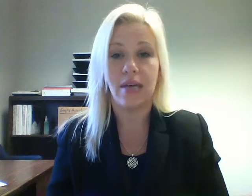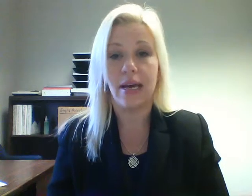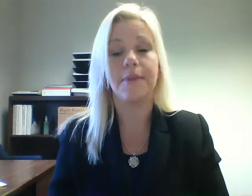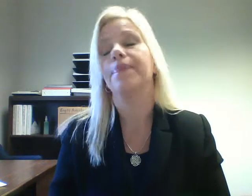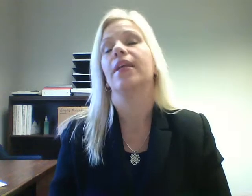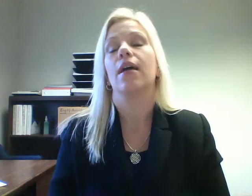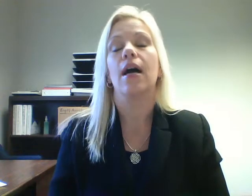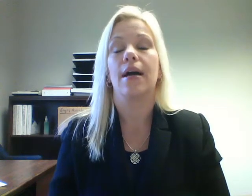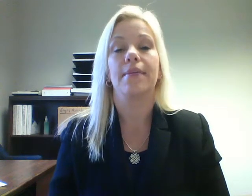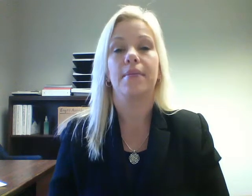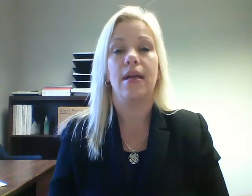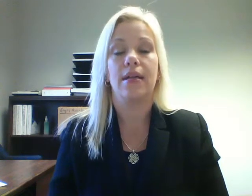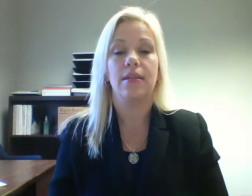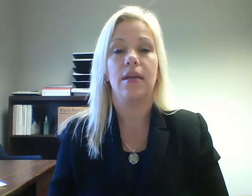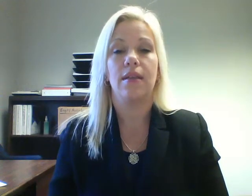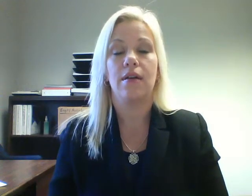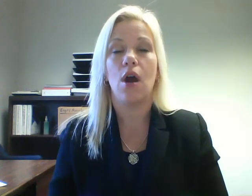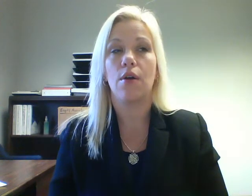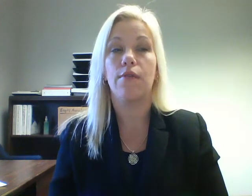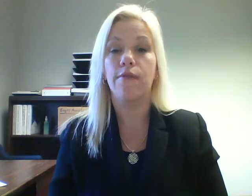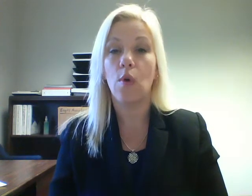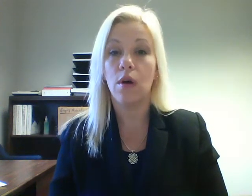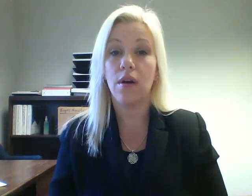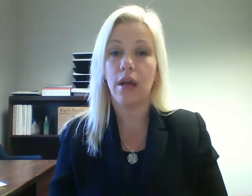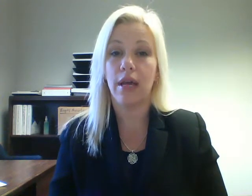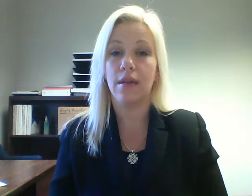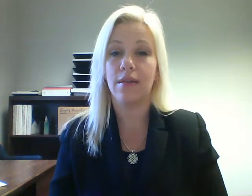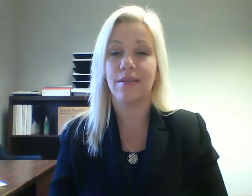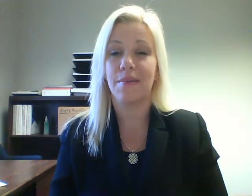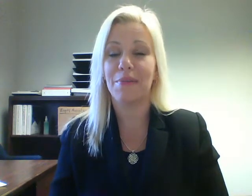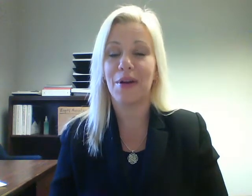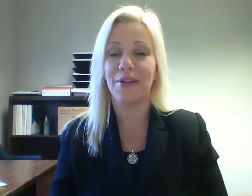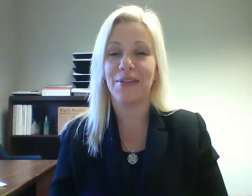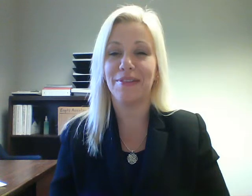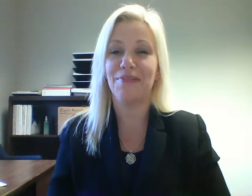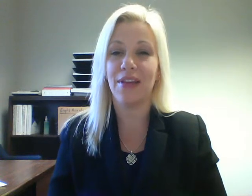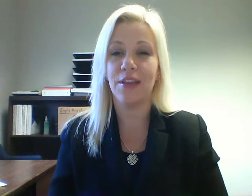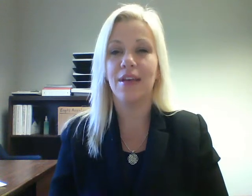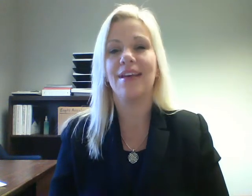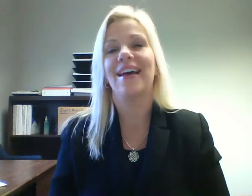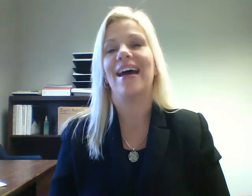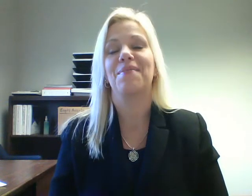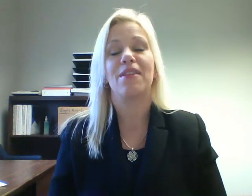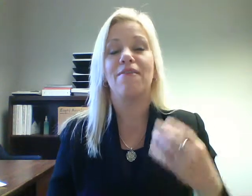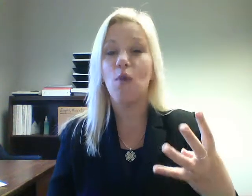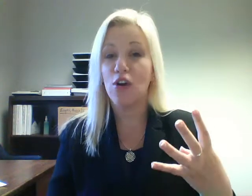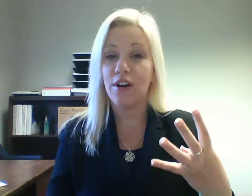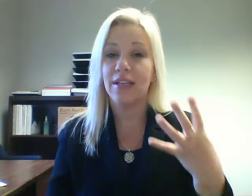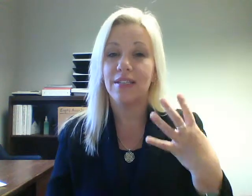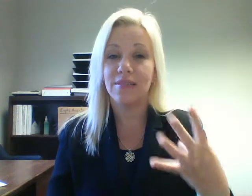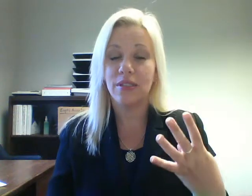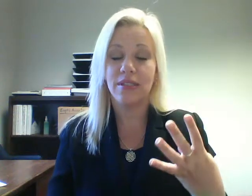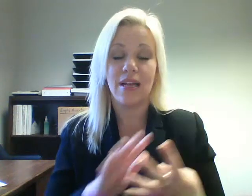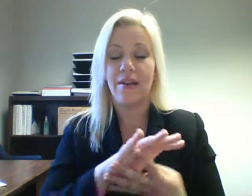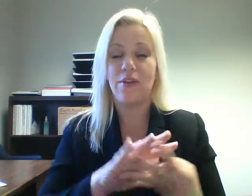sign. And there are four, and some people argue there's a fifth, but the four ones that